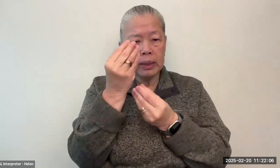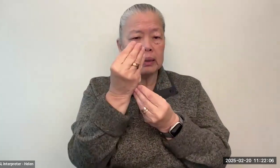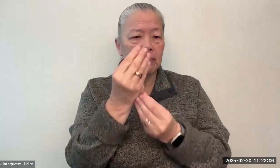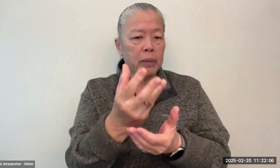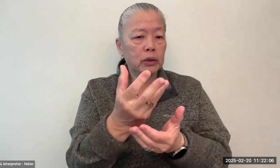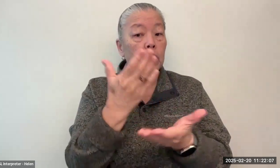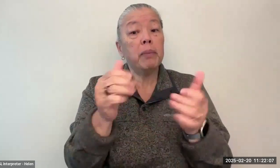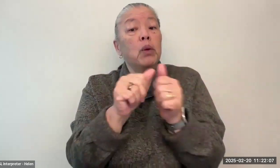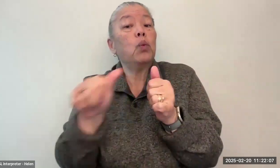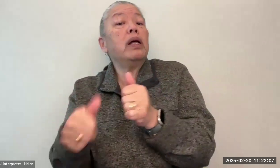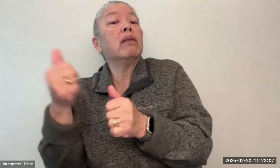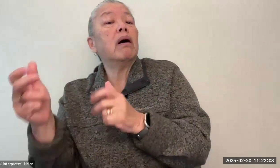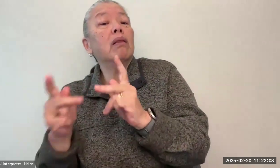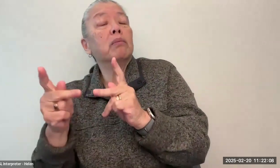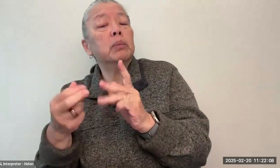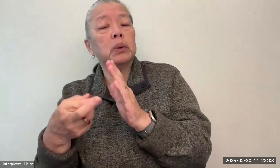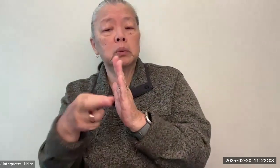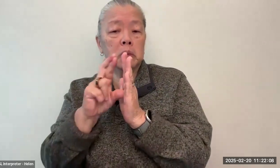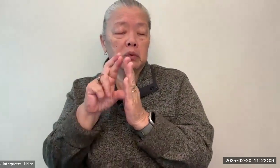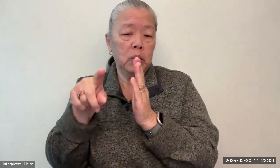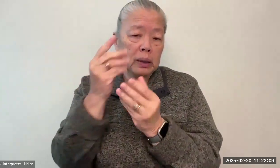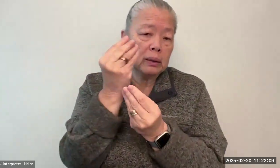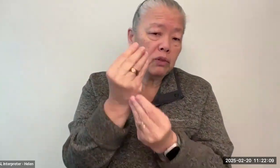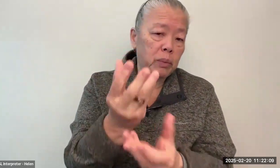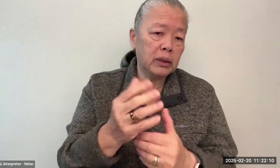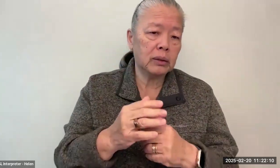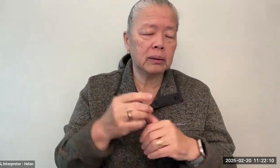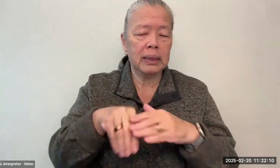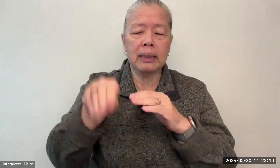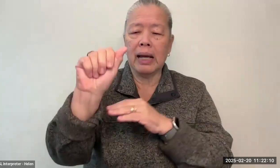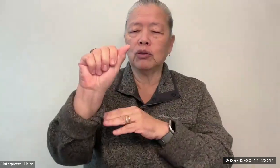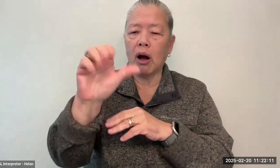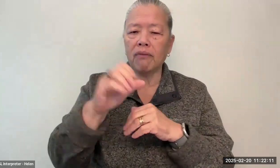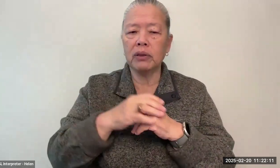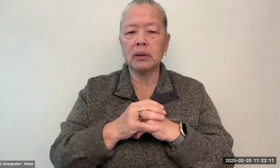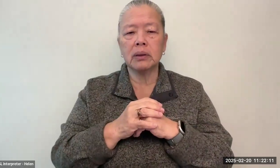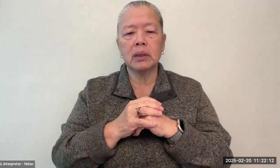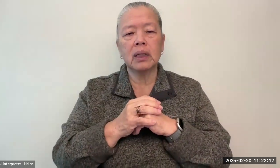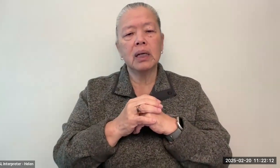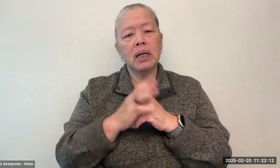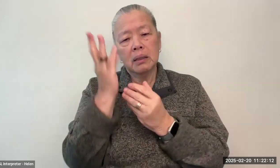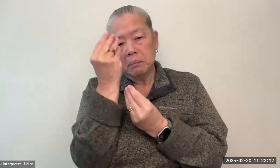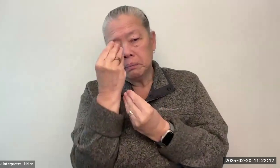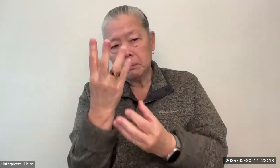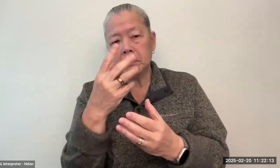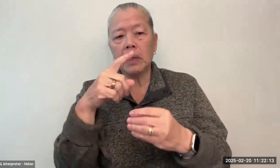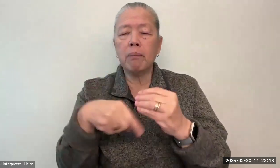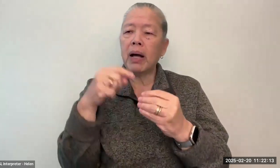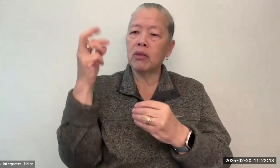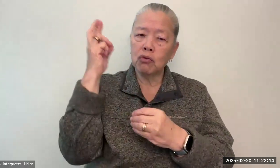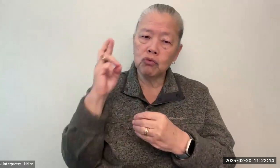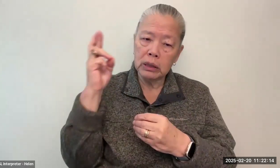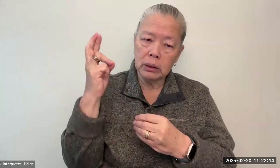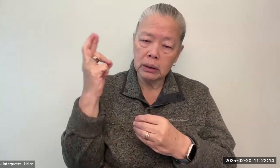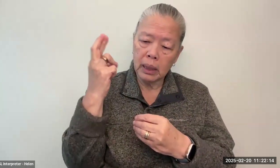be presenting throughout your annual conference. It provides valuable insight into how regionalization will function and highlights